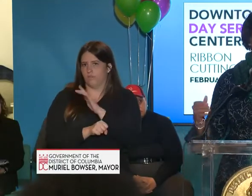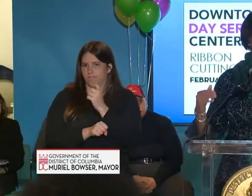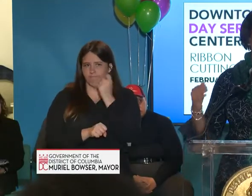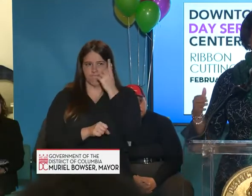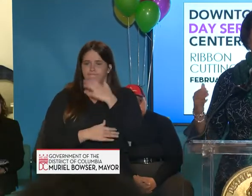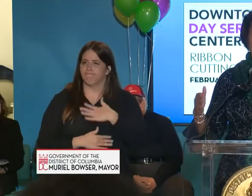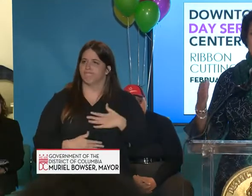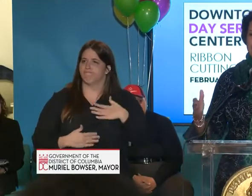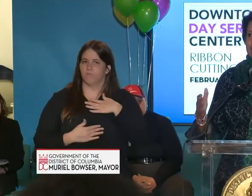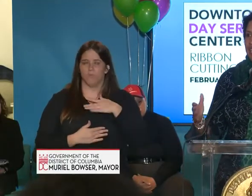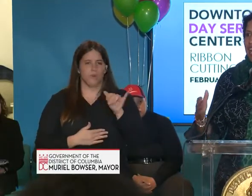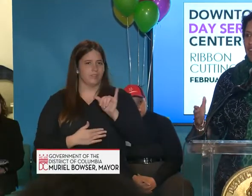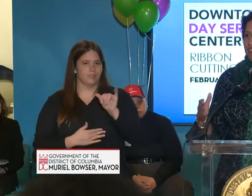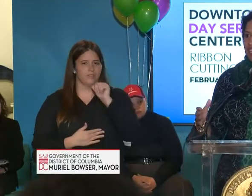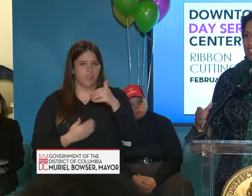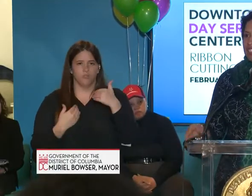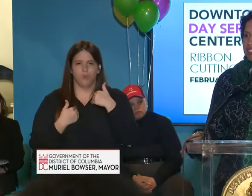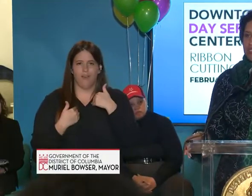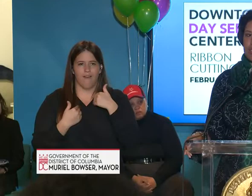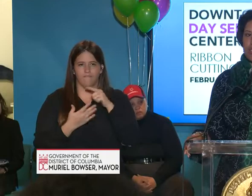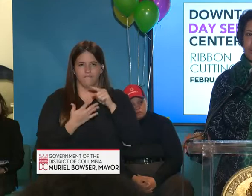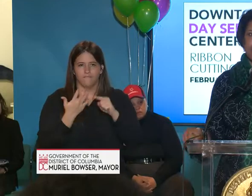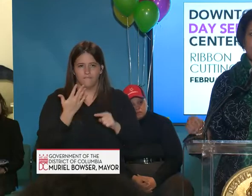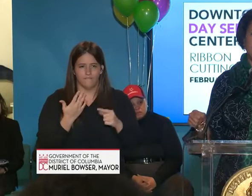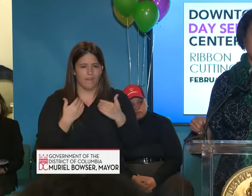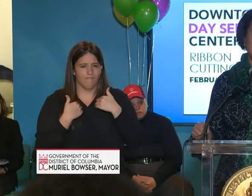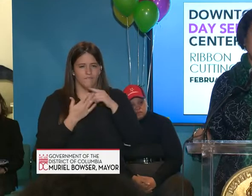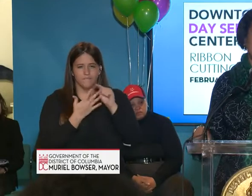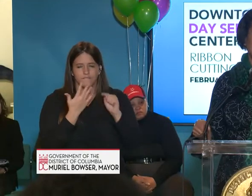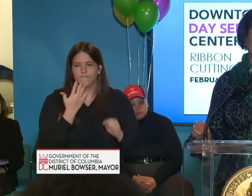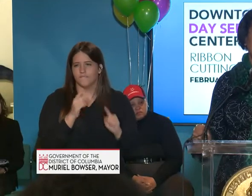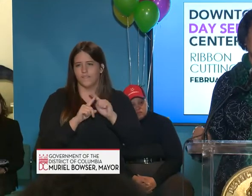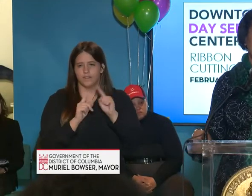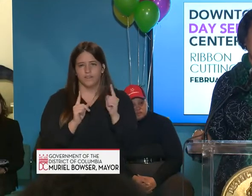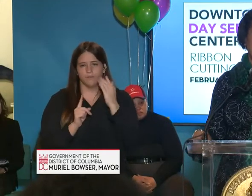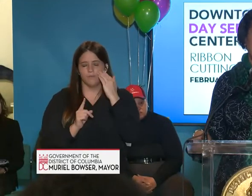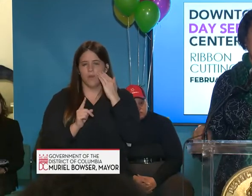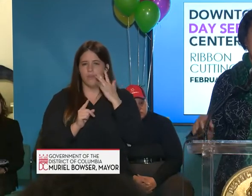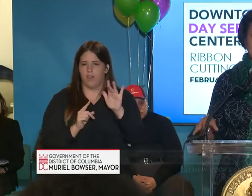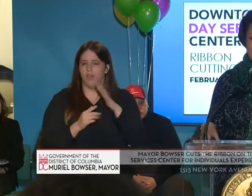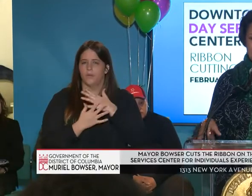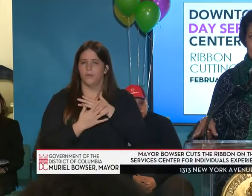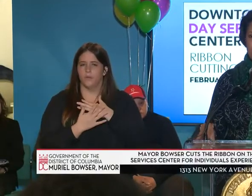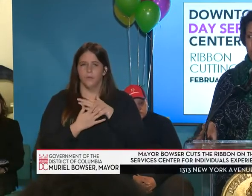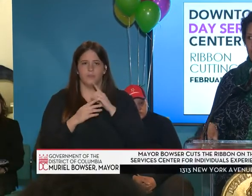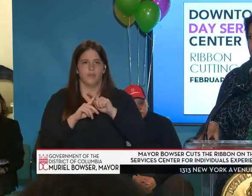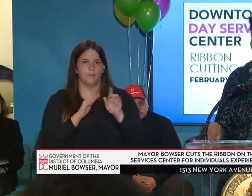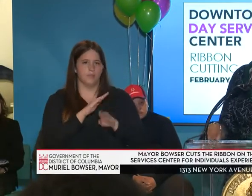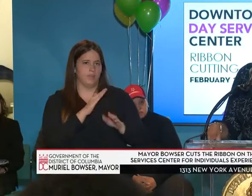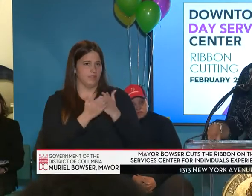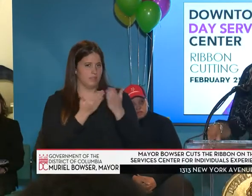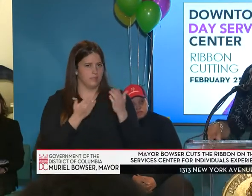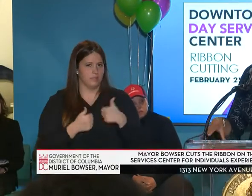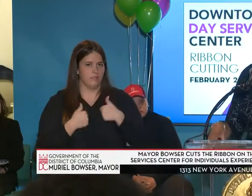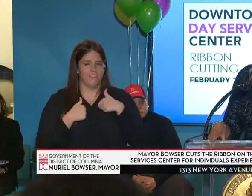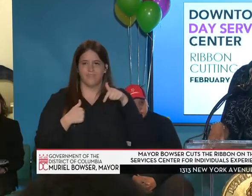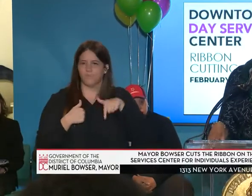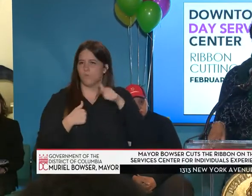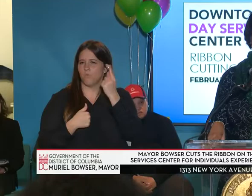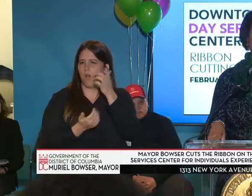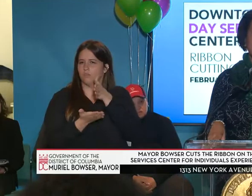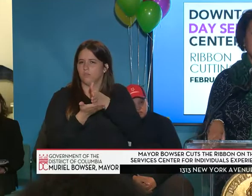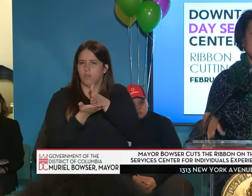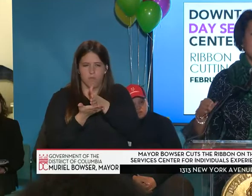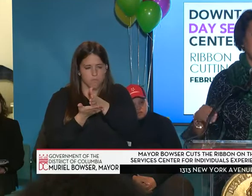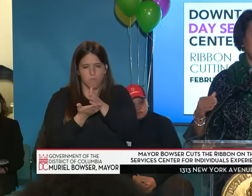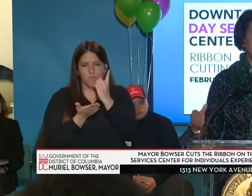appreciate what it's like not to have that sense of security for the basics in life. And this is a one-stop one